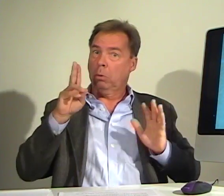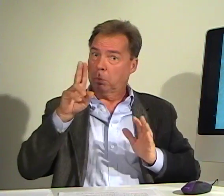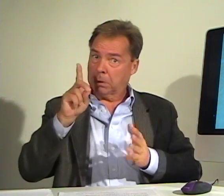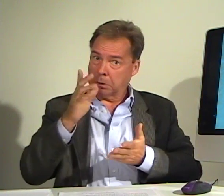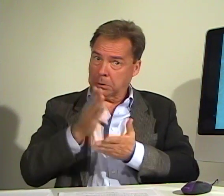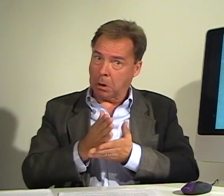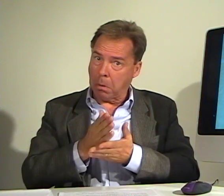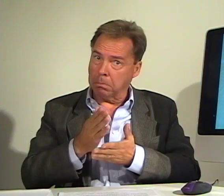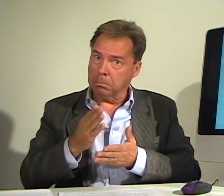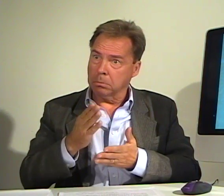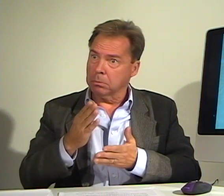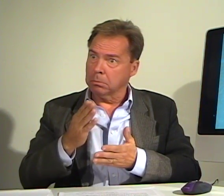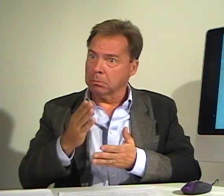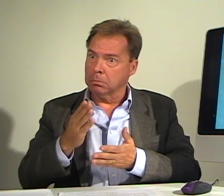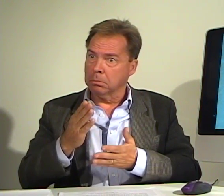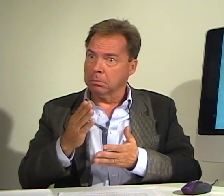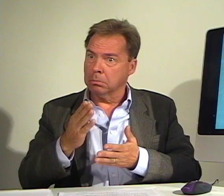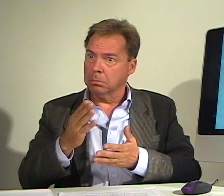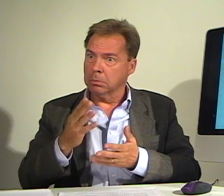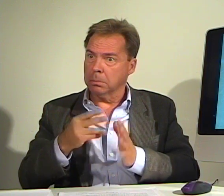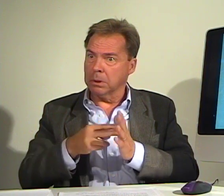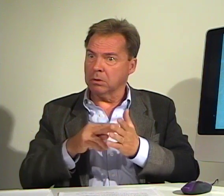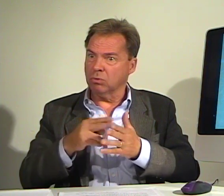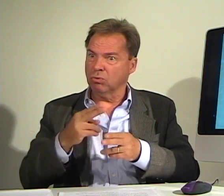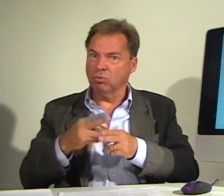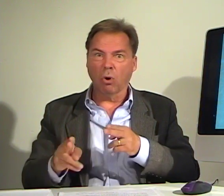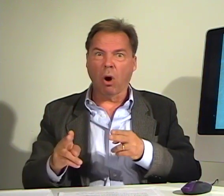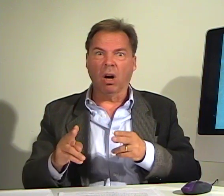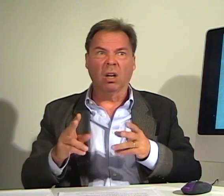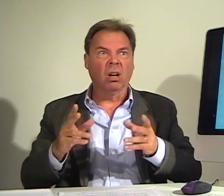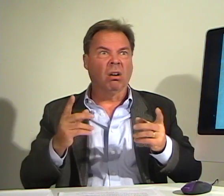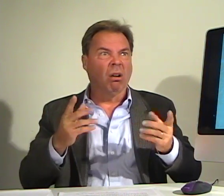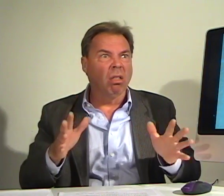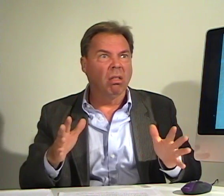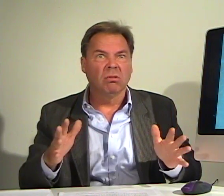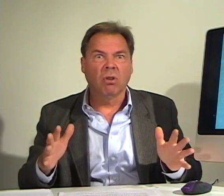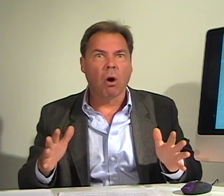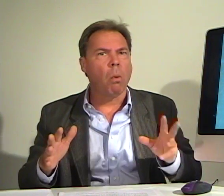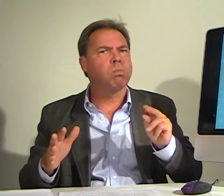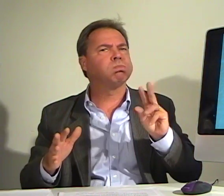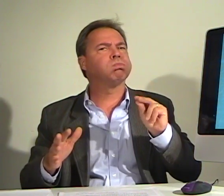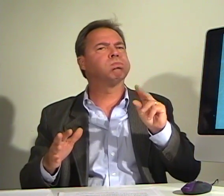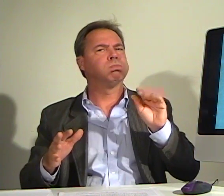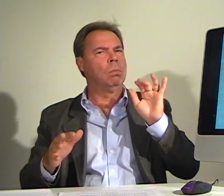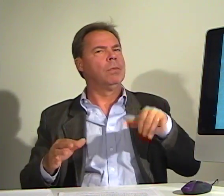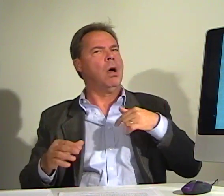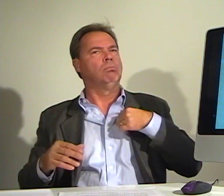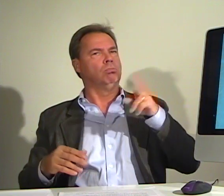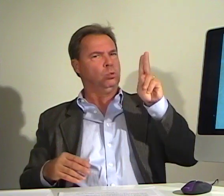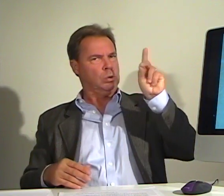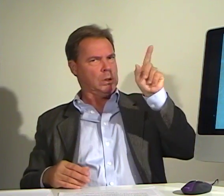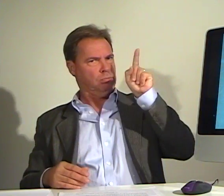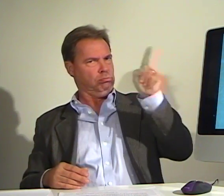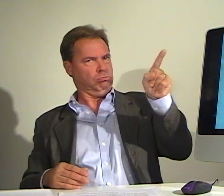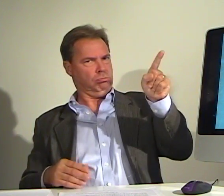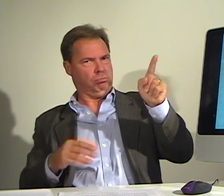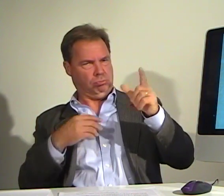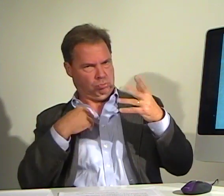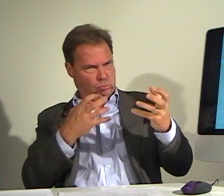by saying you can just provide a sign language interpreter that resolves the problem, I feel like universal design is kind of stopped short.